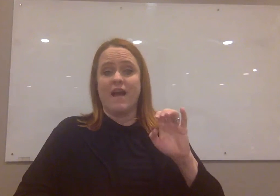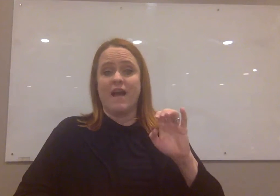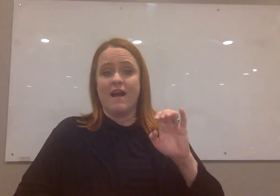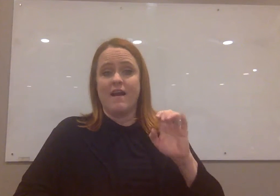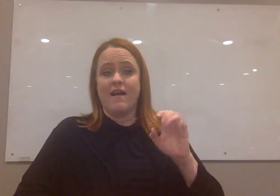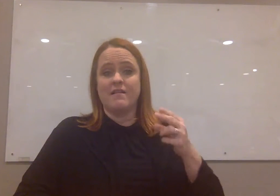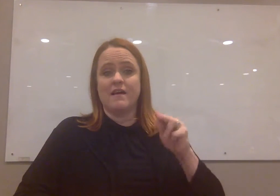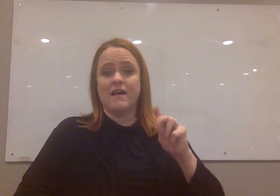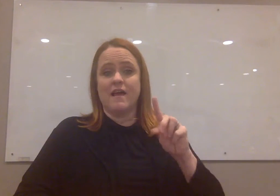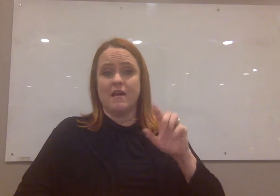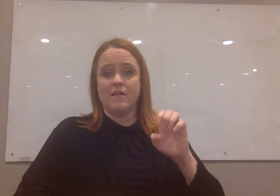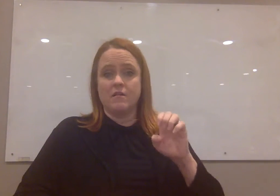like